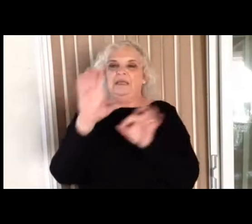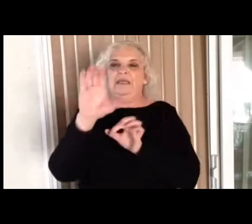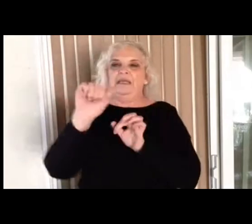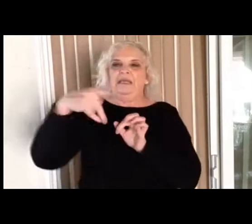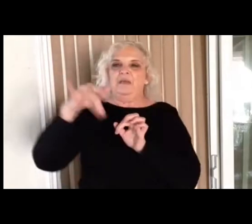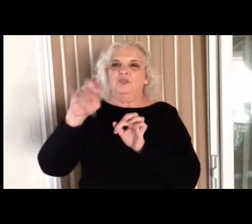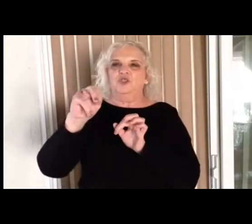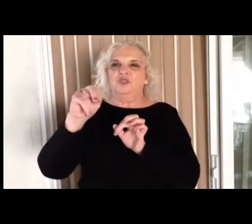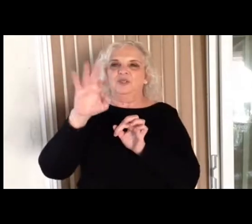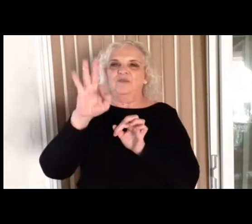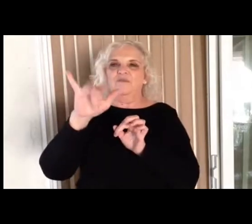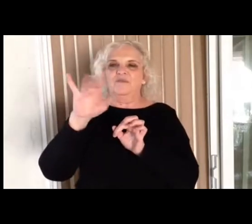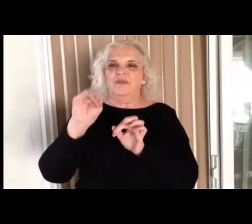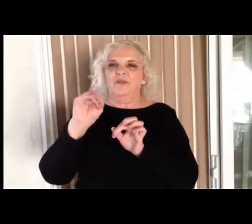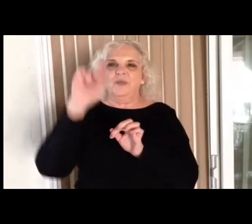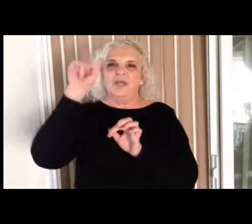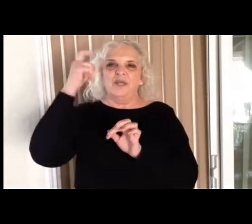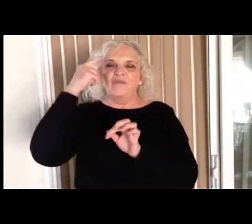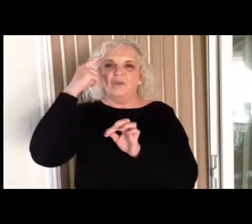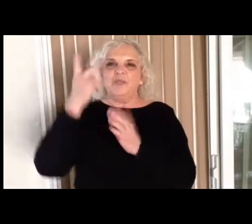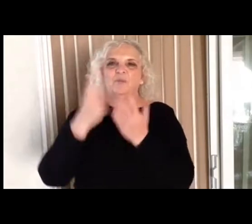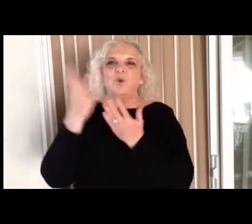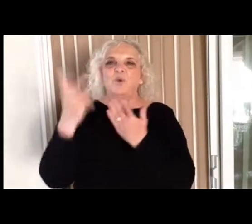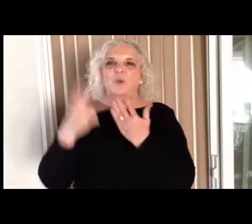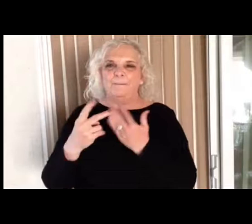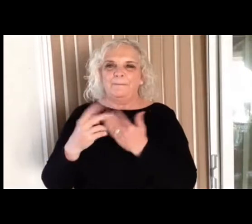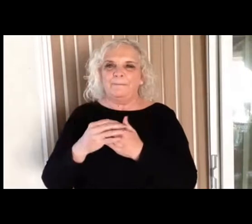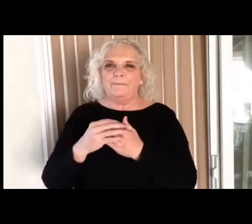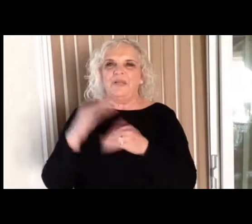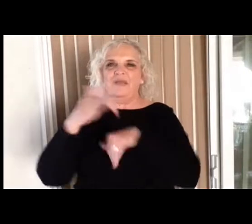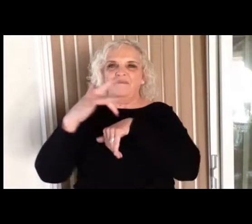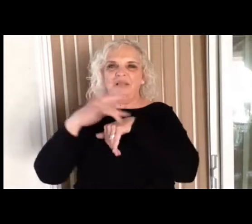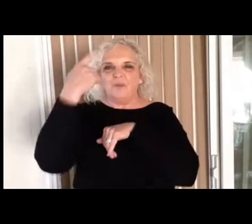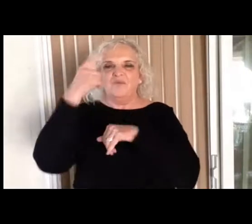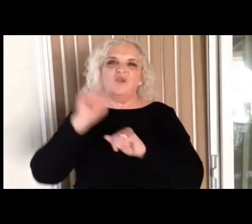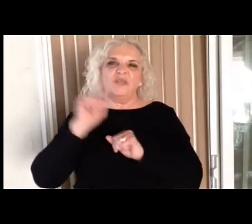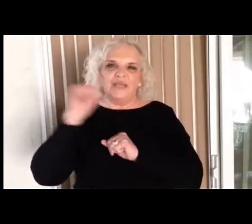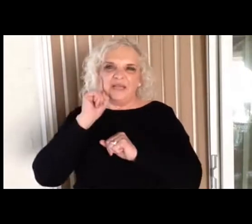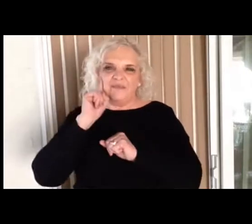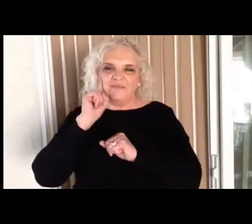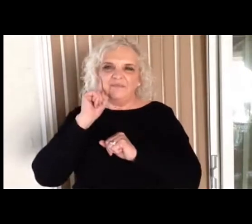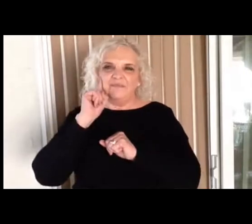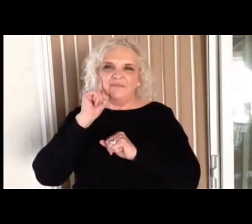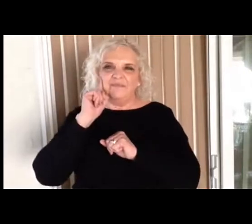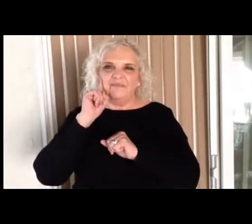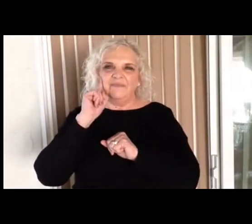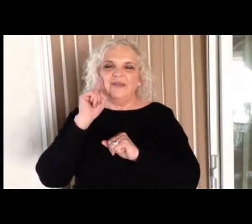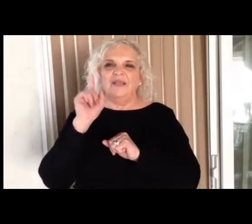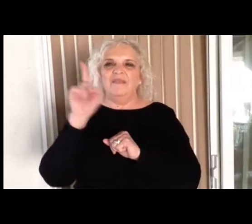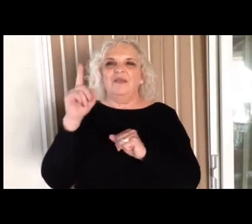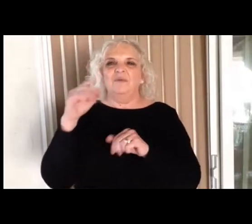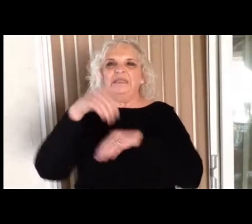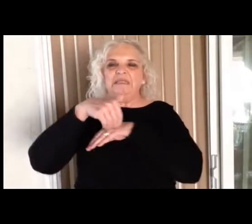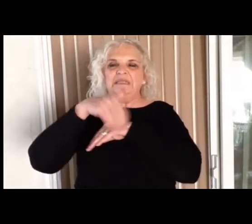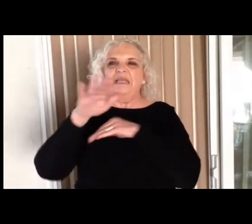it was a government program that was available for the deaf. And they would send